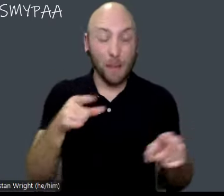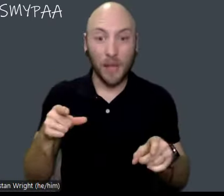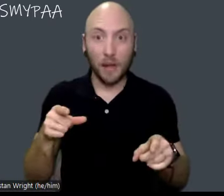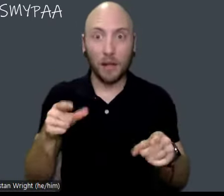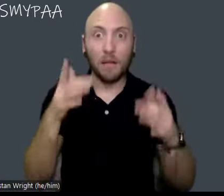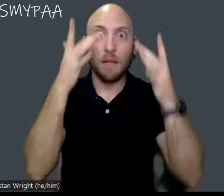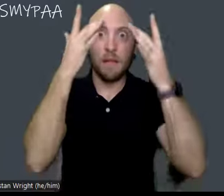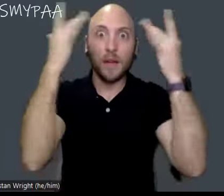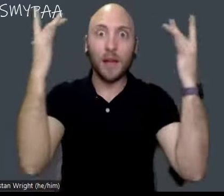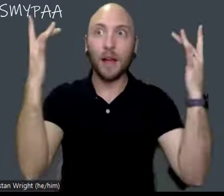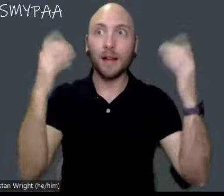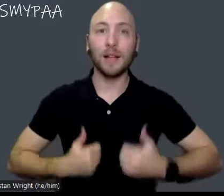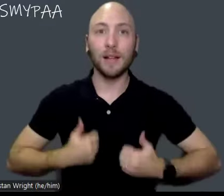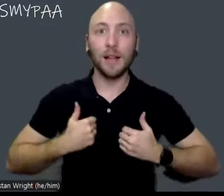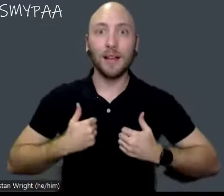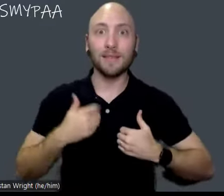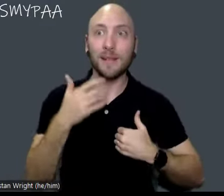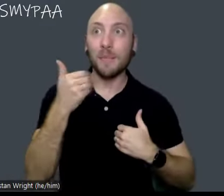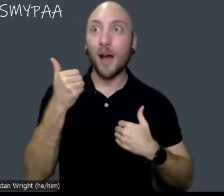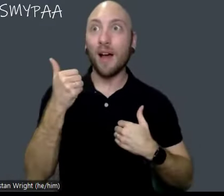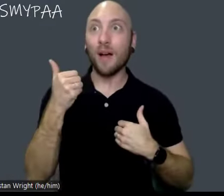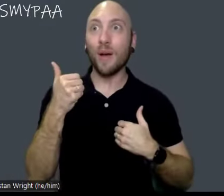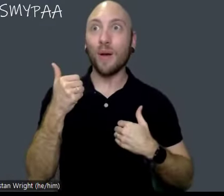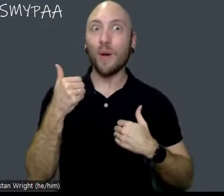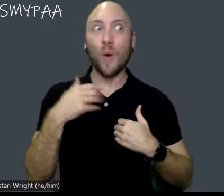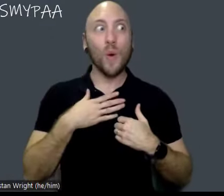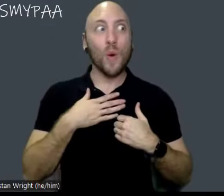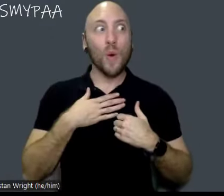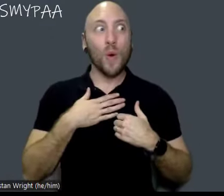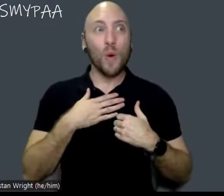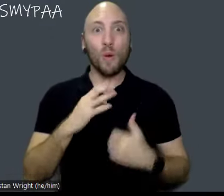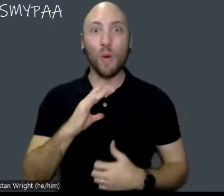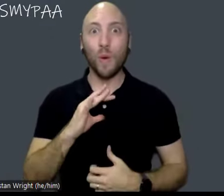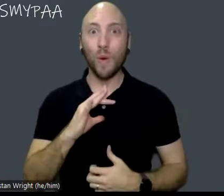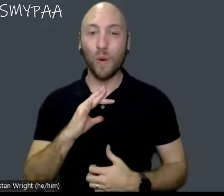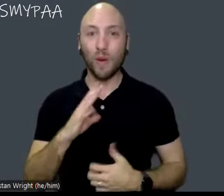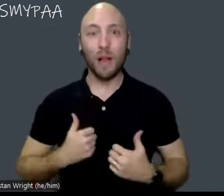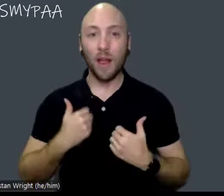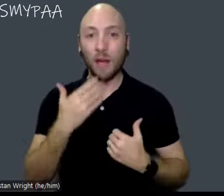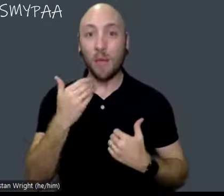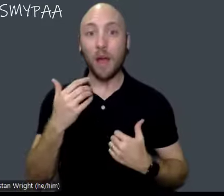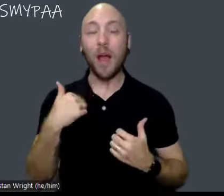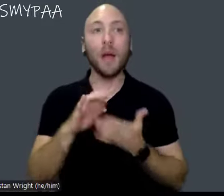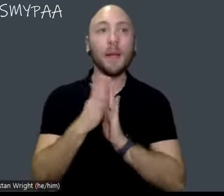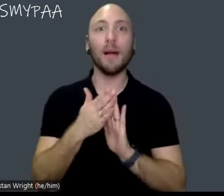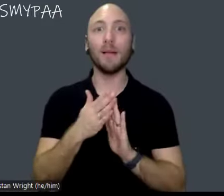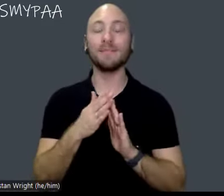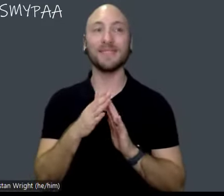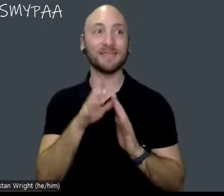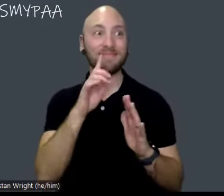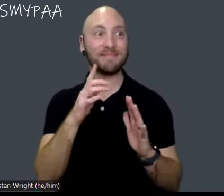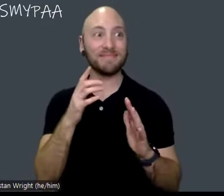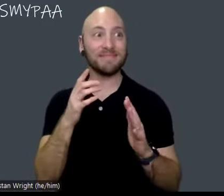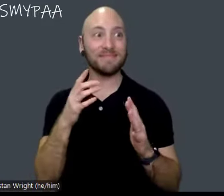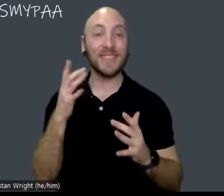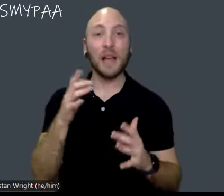better. Everything had improved in my life because I was outgoing. I wasn't